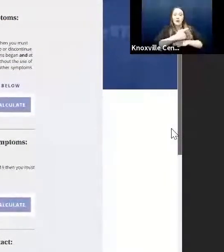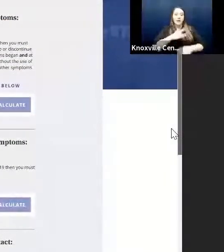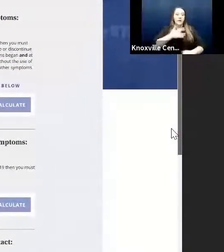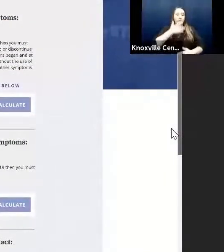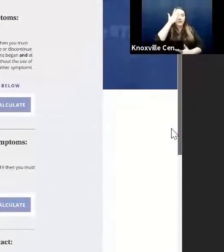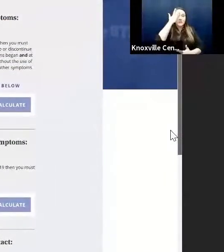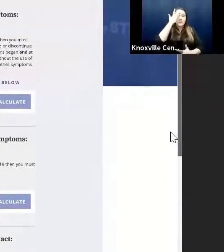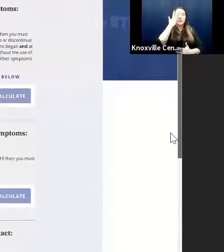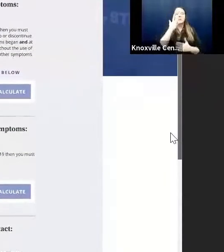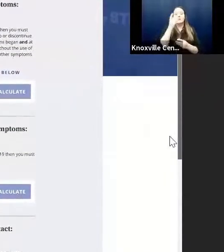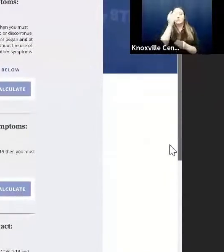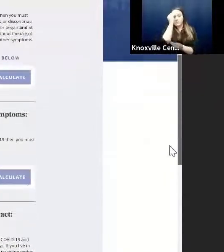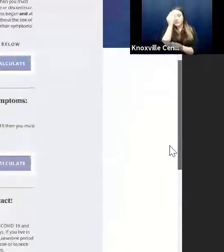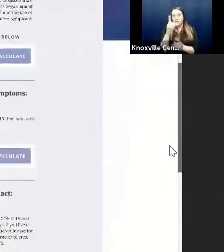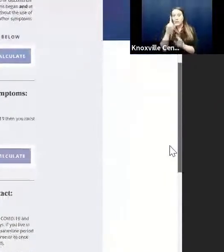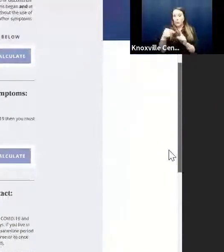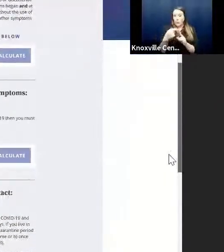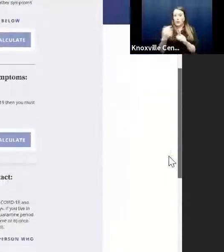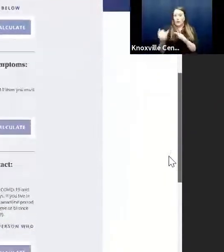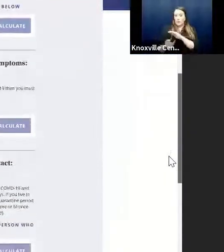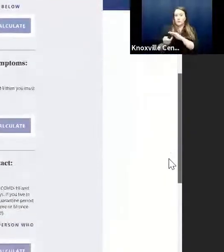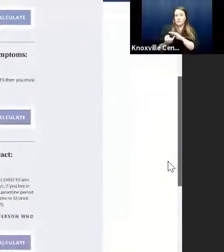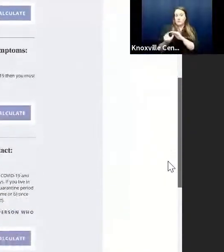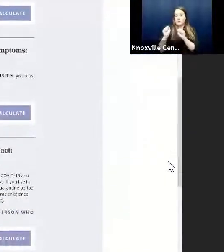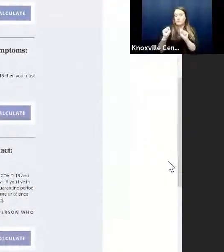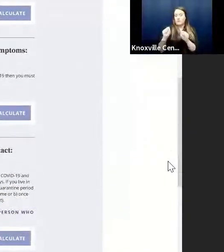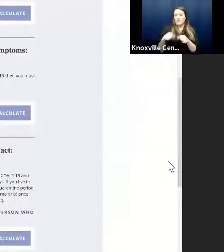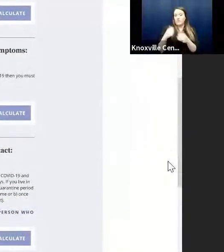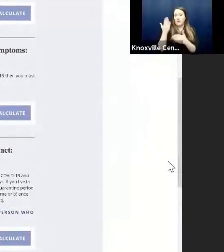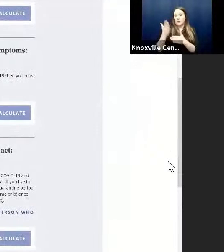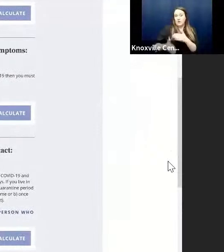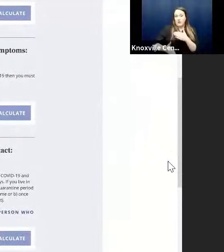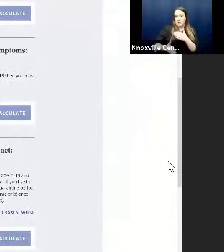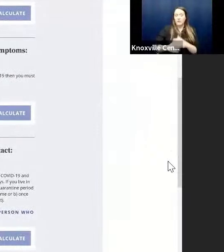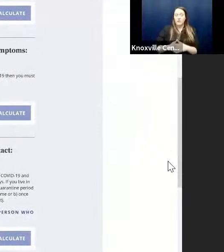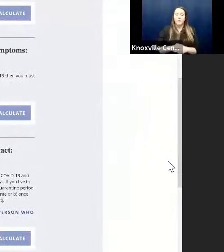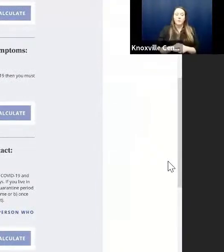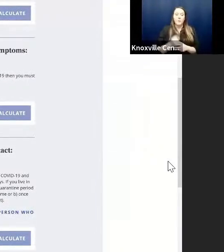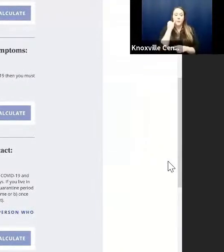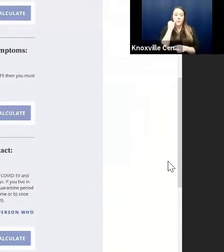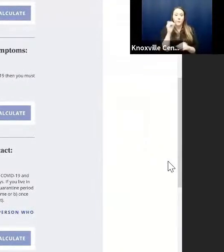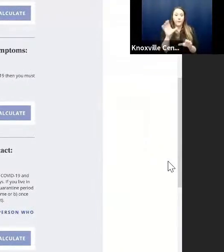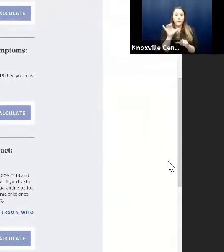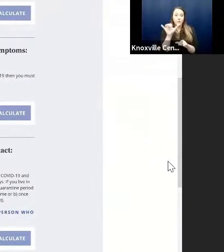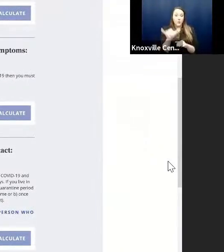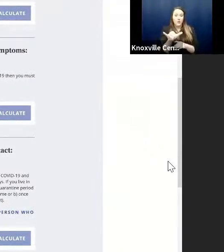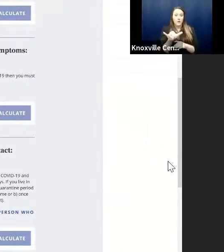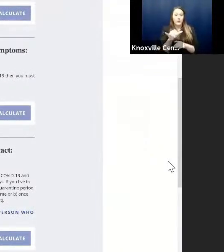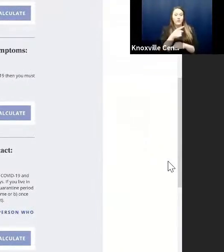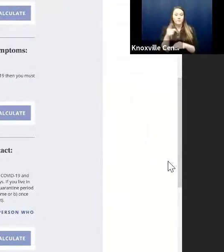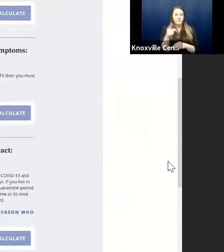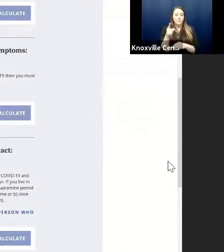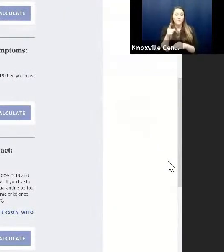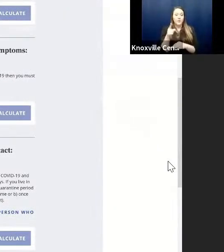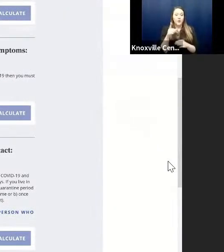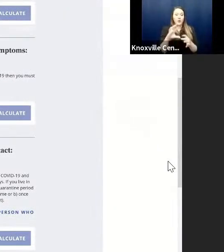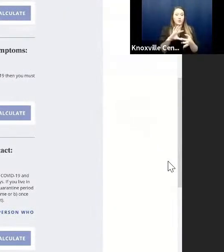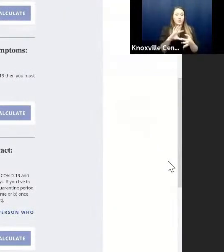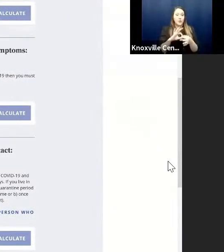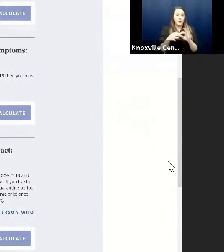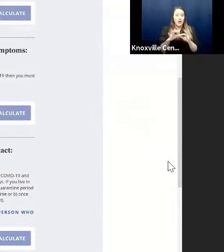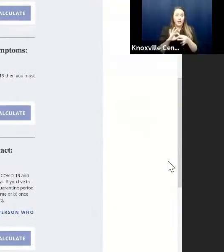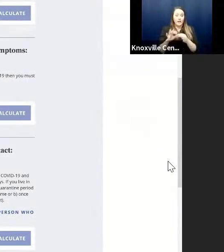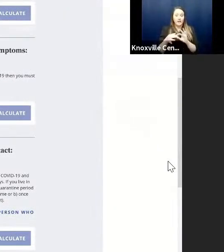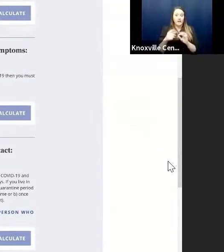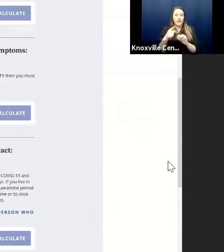quarantine period is over. If you do these things, not only are you breaking the chain of transmission,